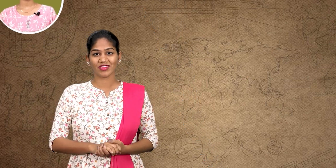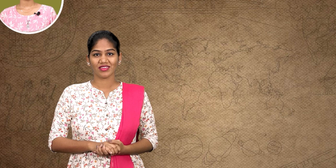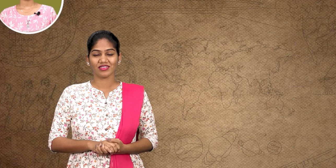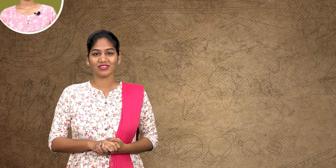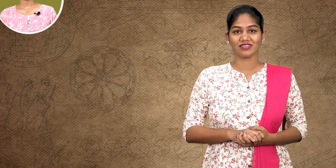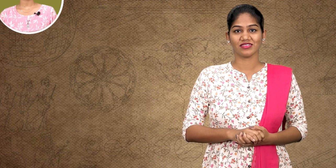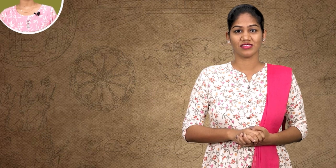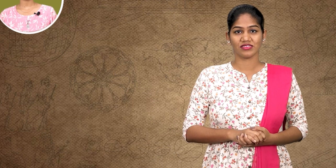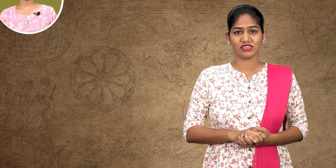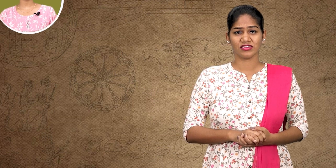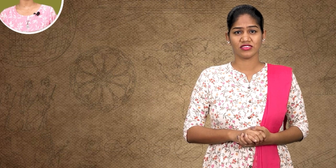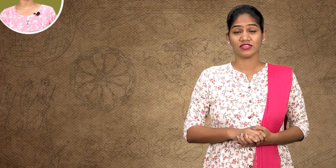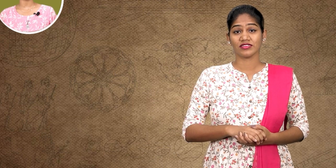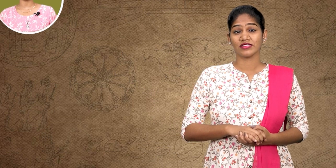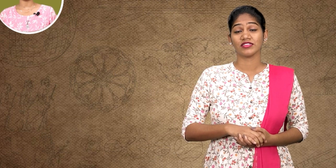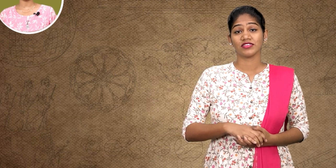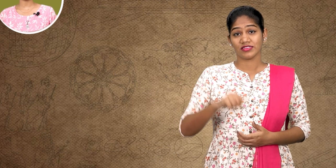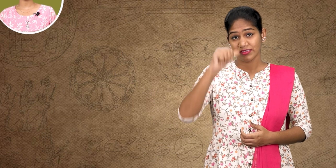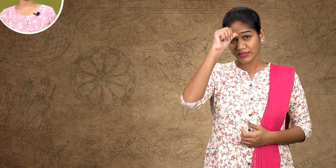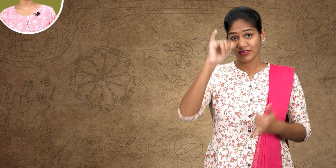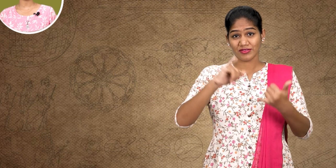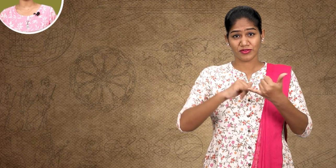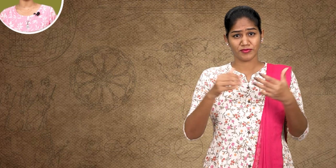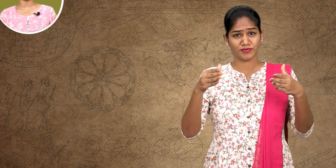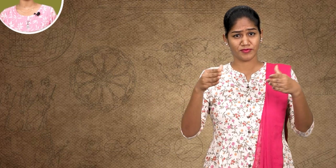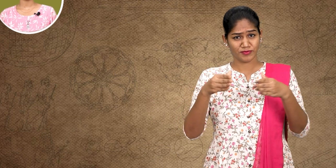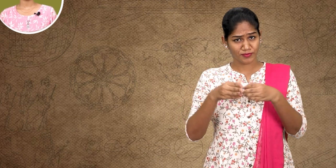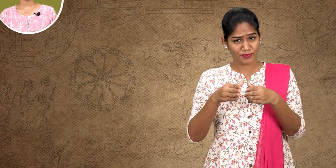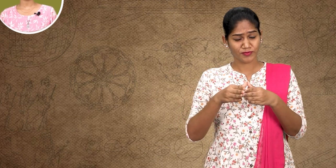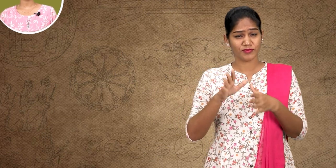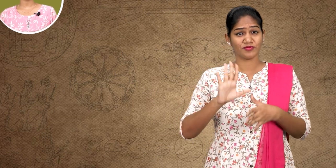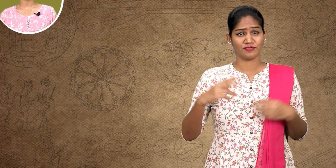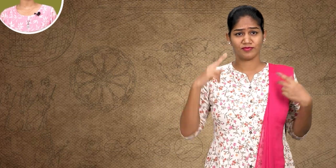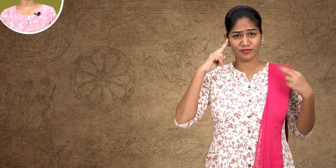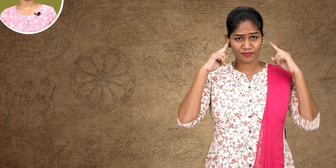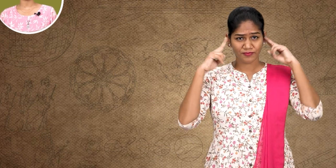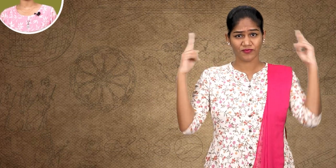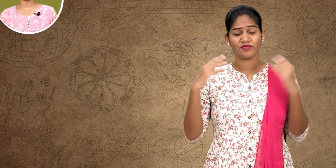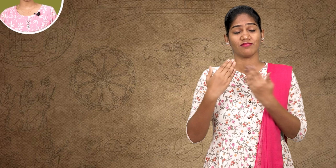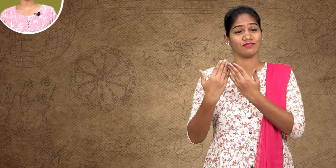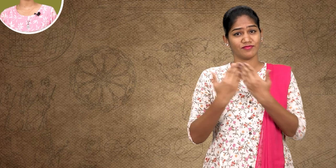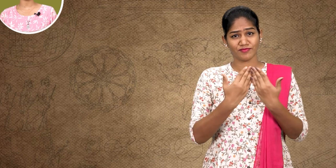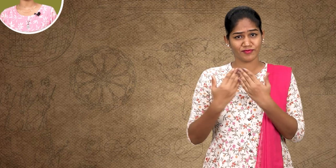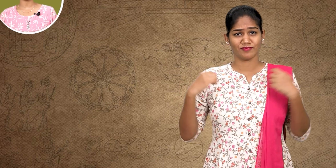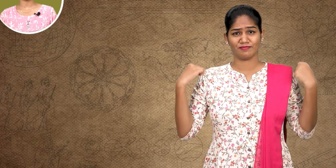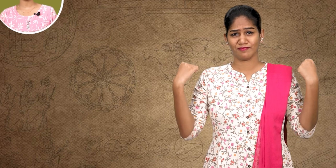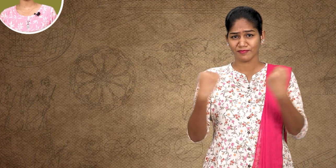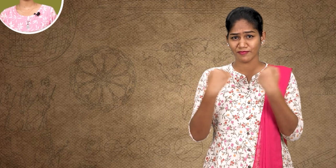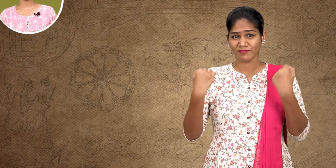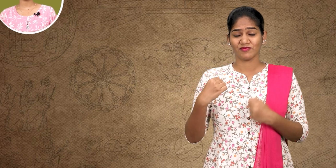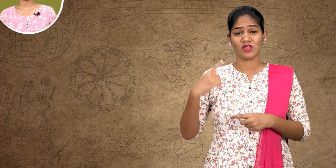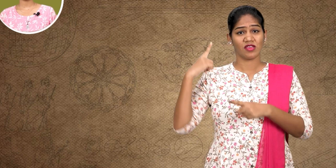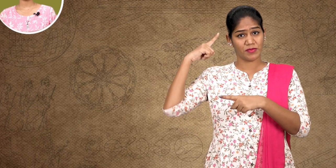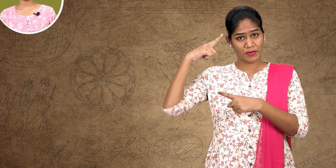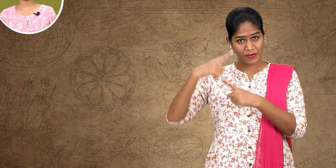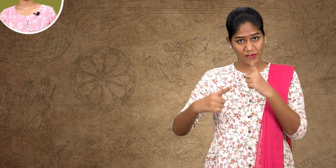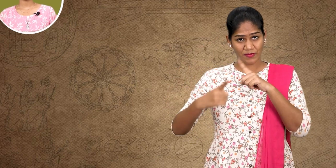As the Hindu reformist struggled against Orthodox practices,